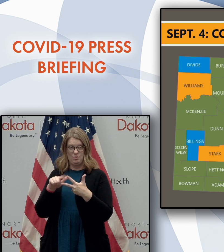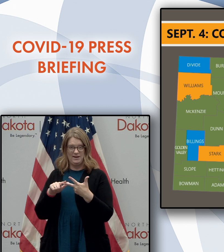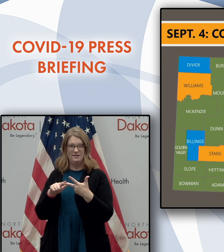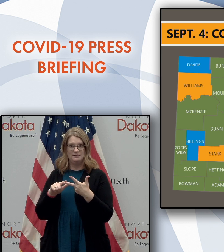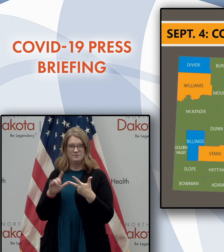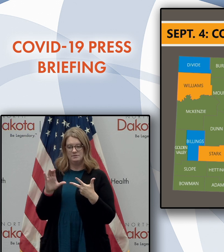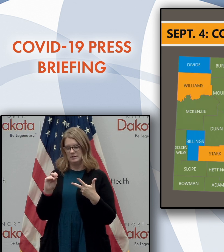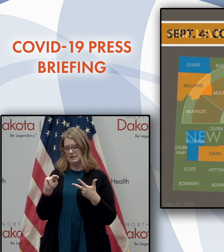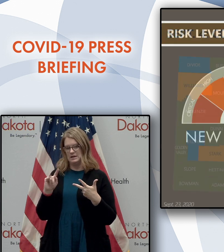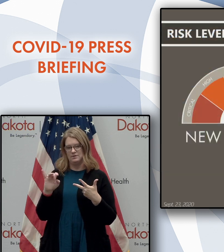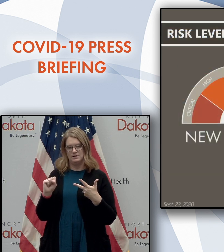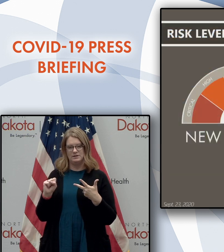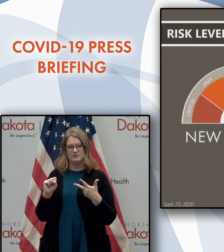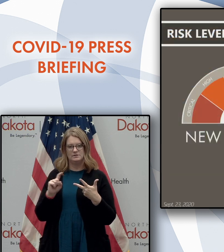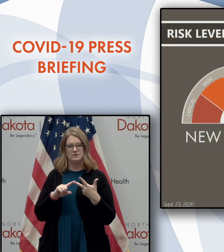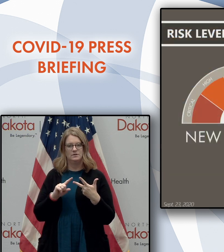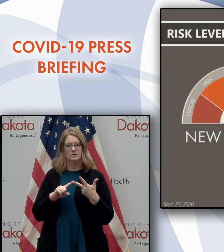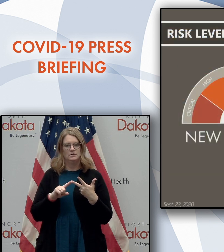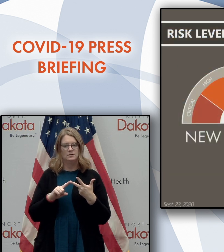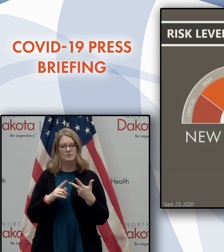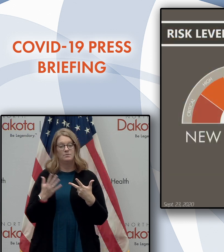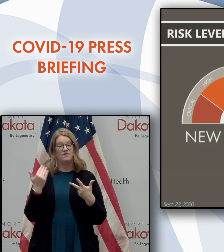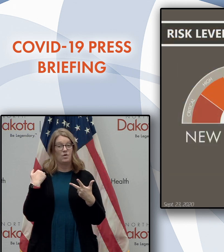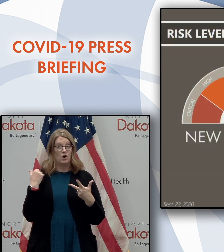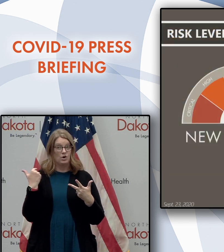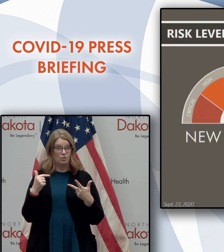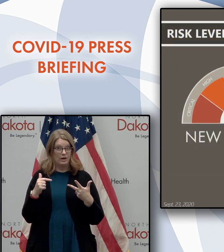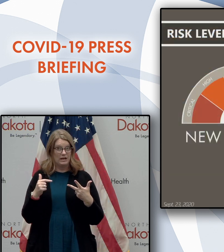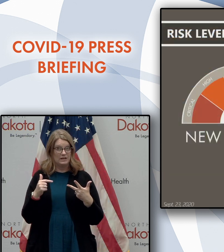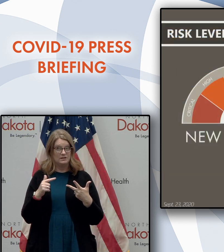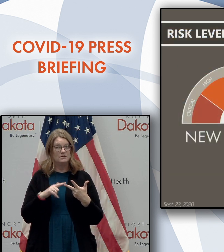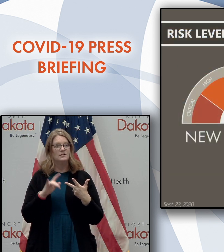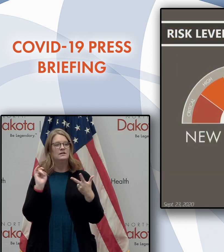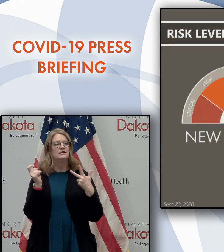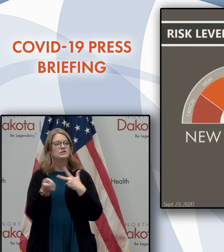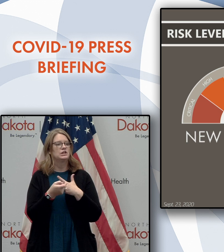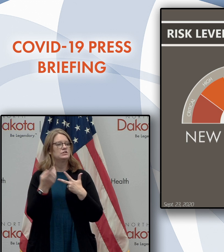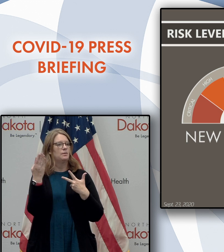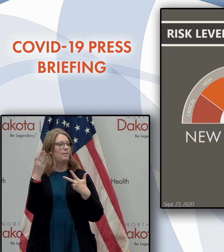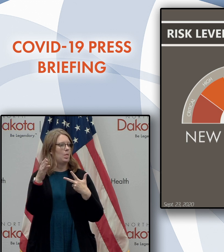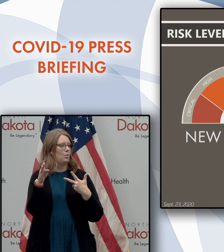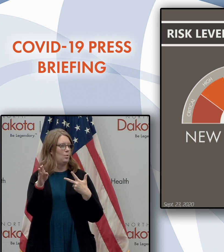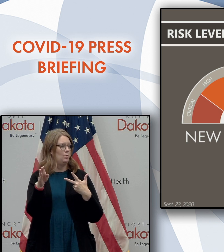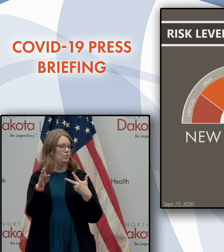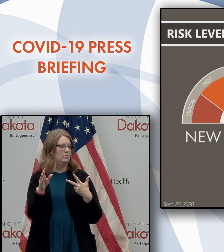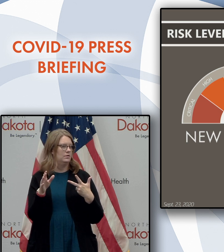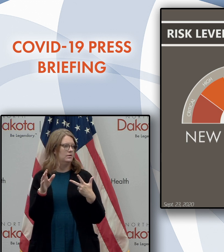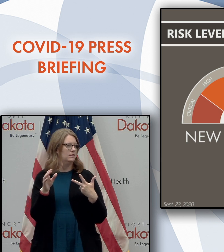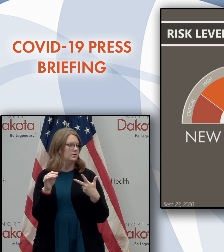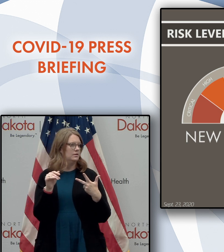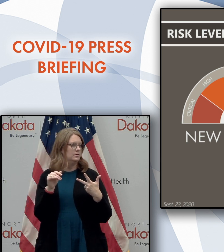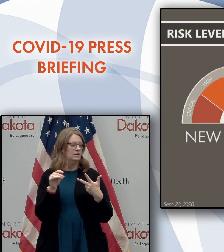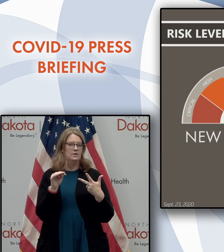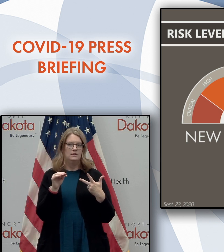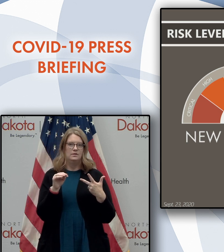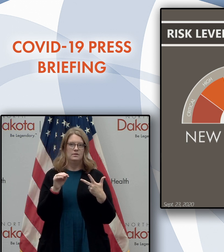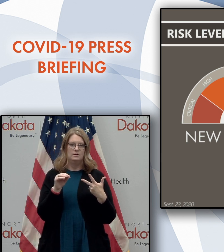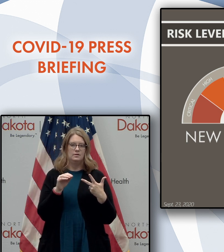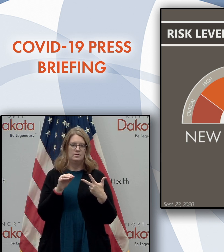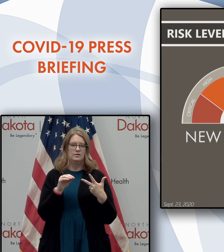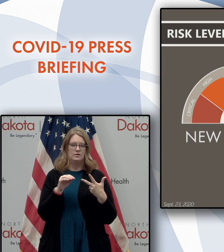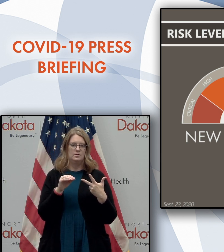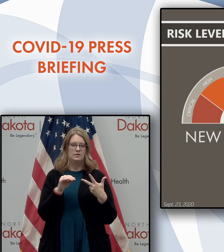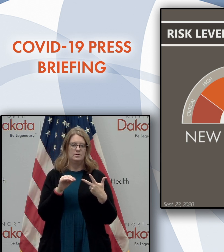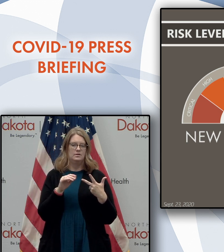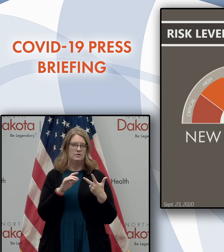counties that were green or low risk that are moving to blue, which has been